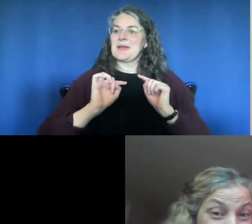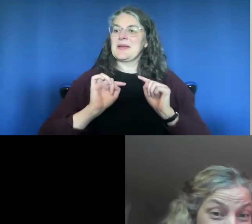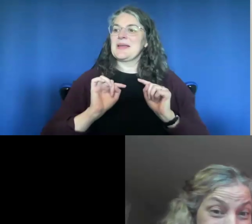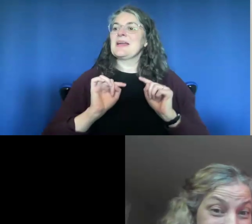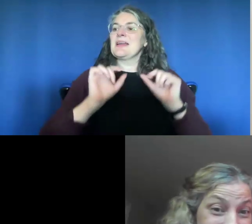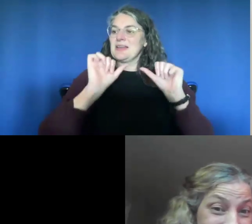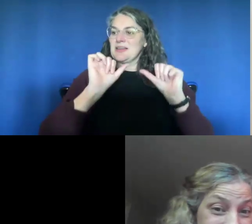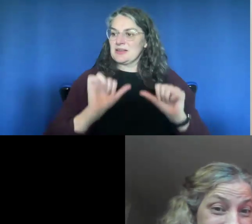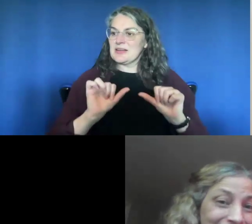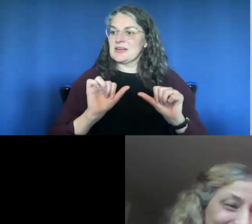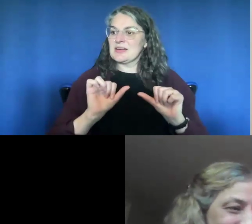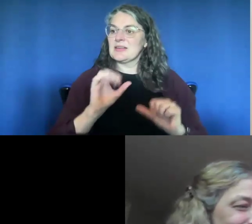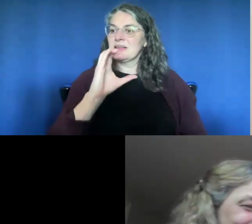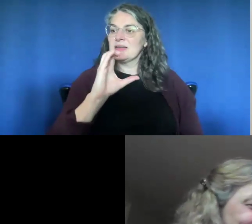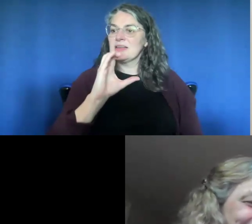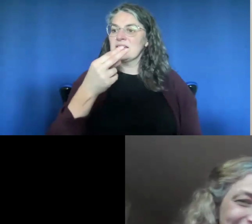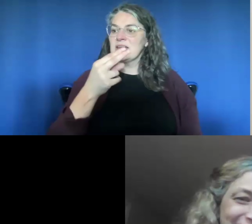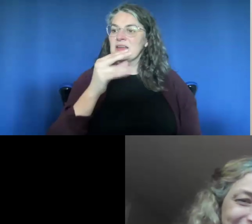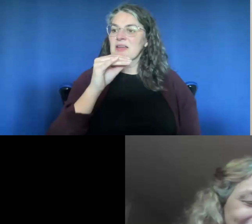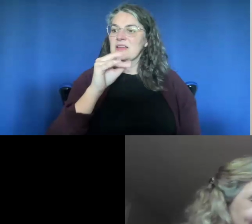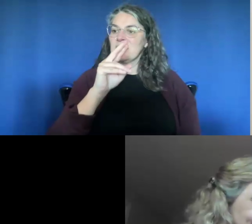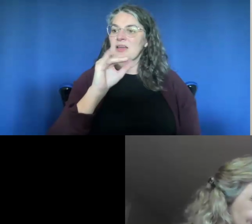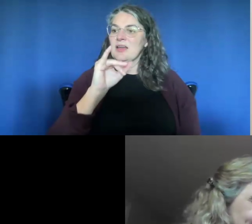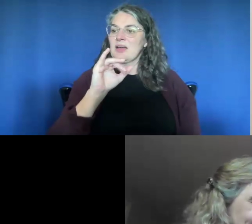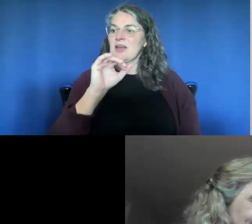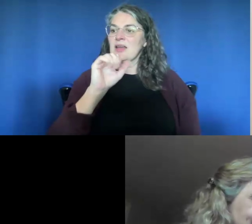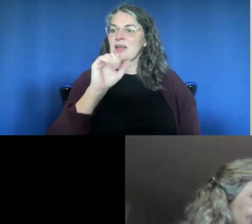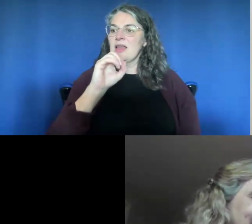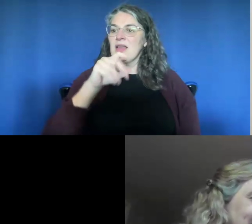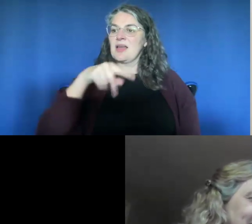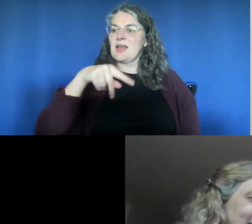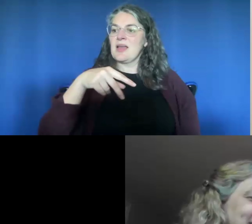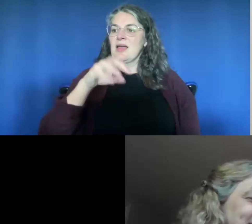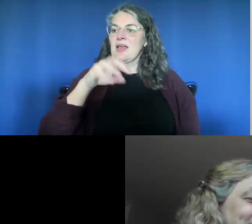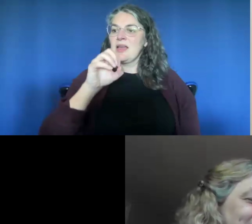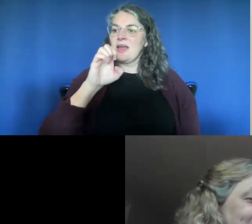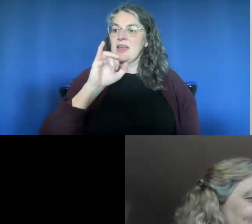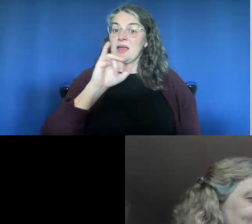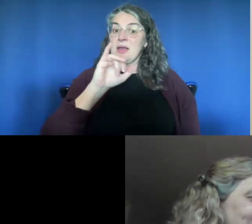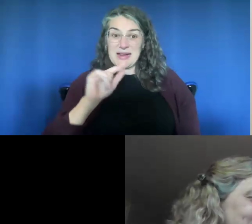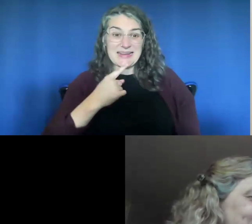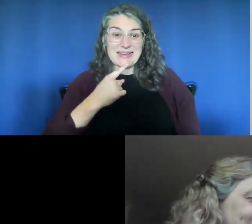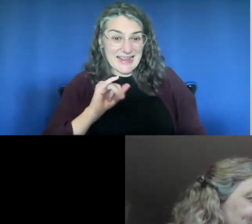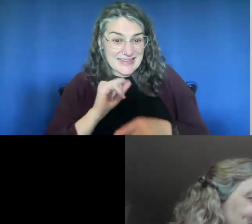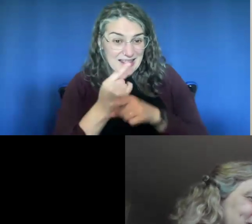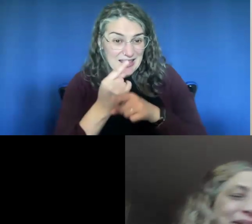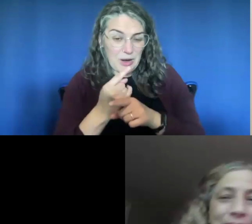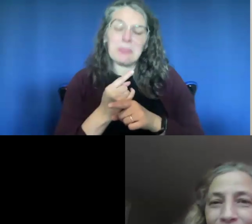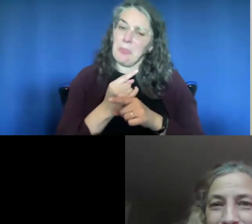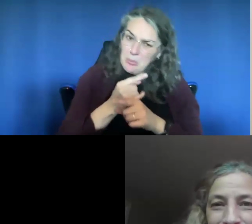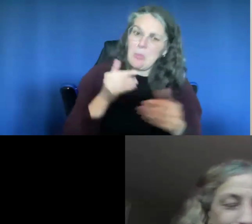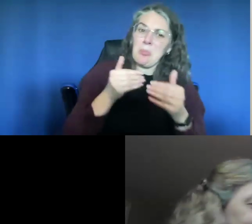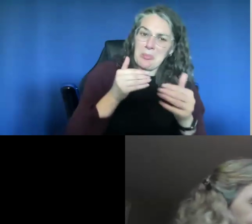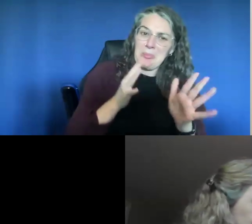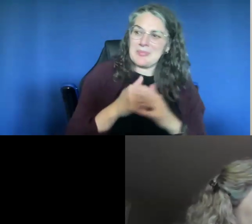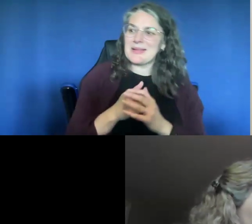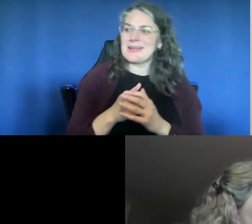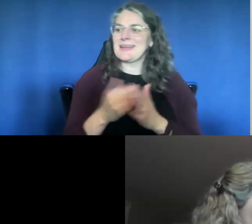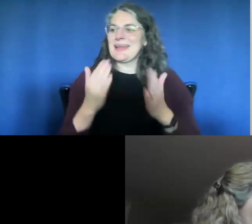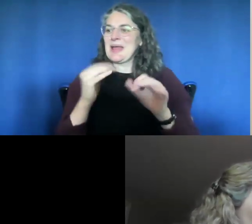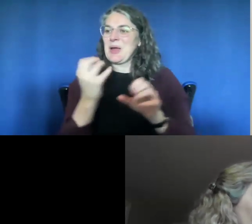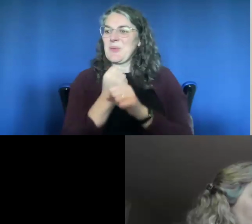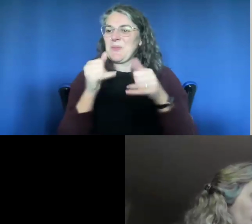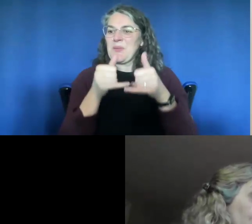Chrysopoeia, is that right? Close enough. Sure. Yeah, close enough. Essays of Language, Love, and Place, which came out in